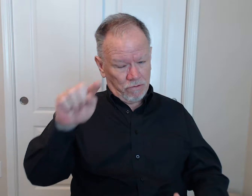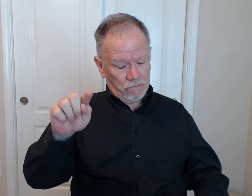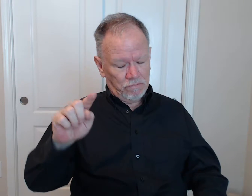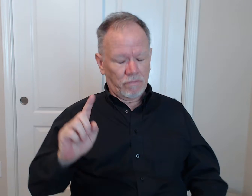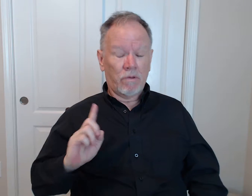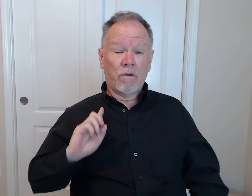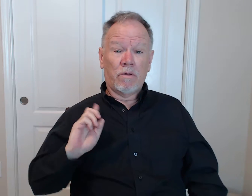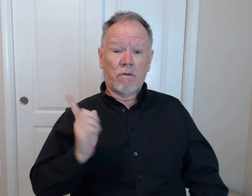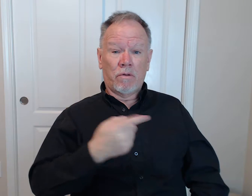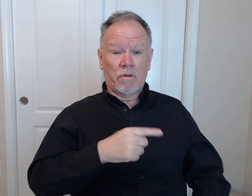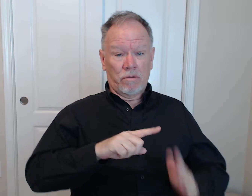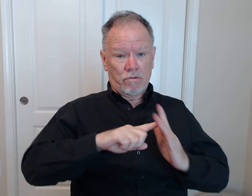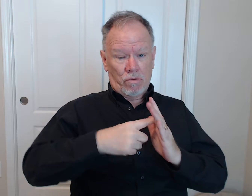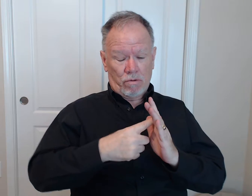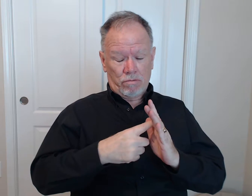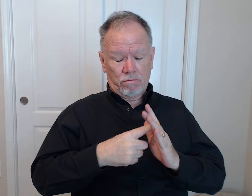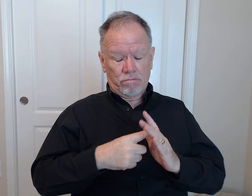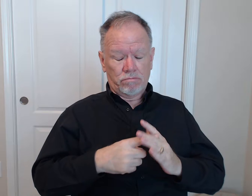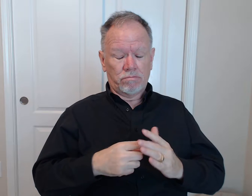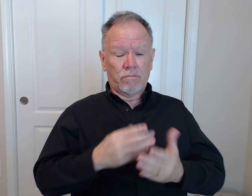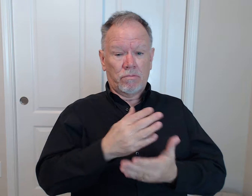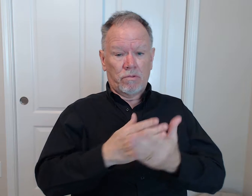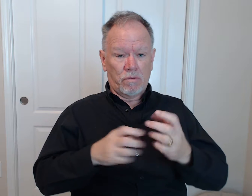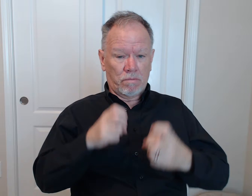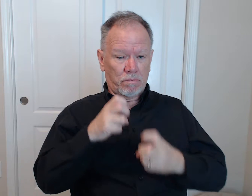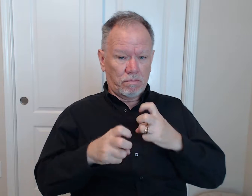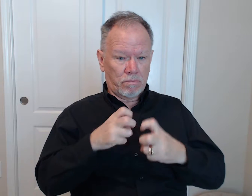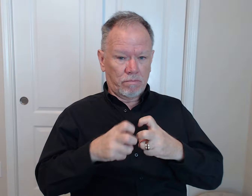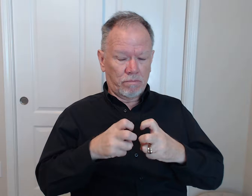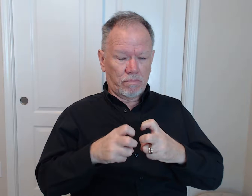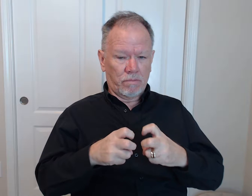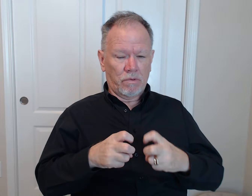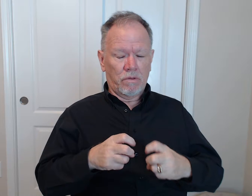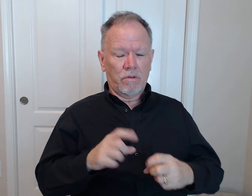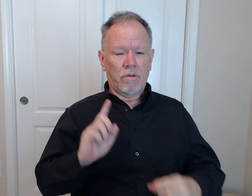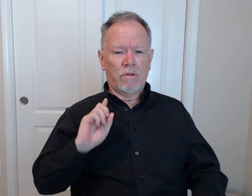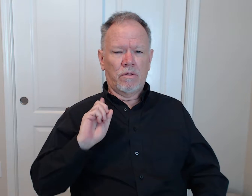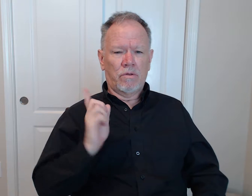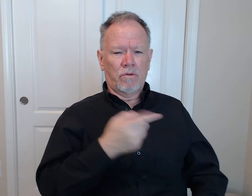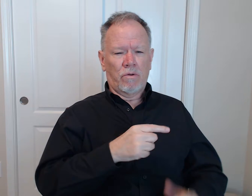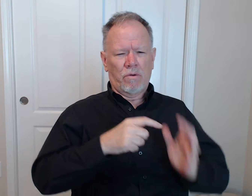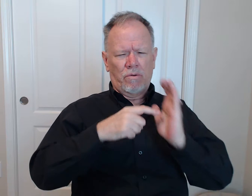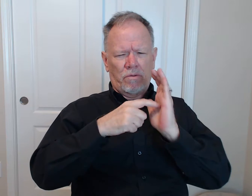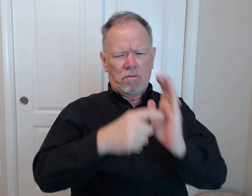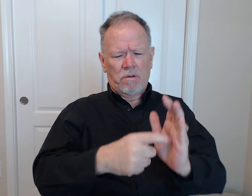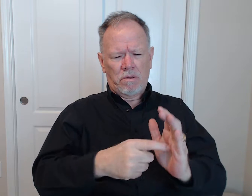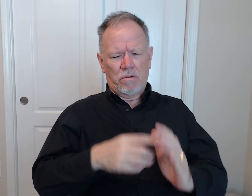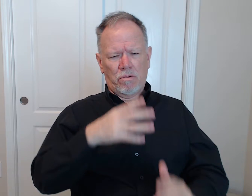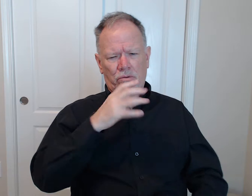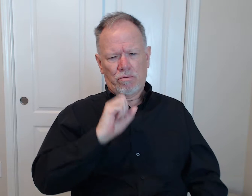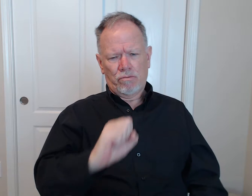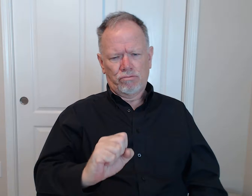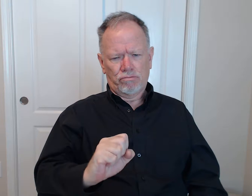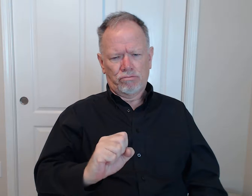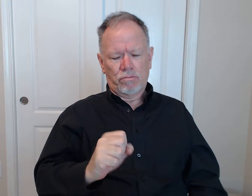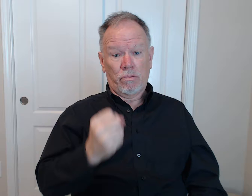problems. Well, let's say I start with an old classic. 1 plus